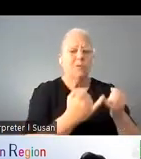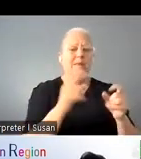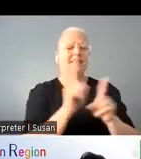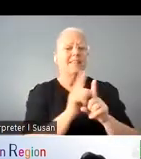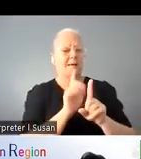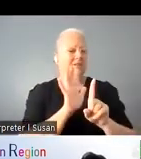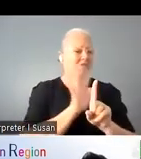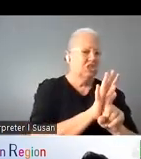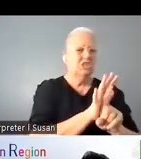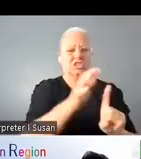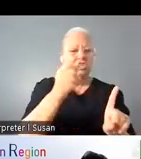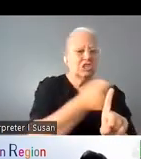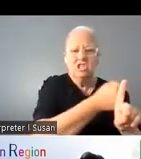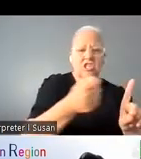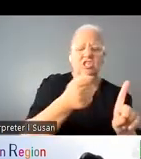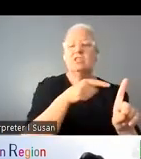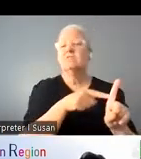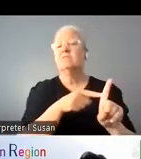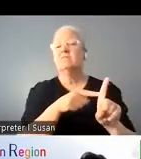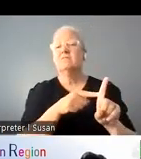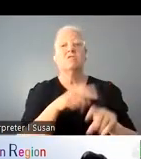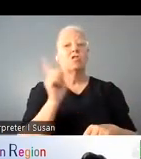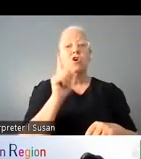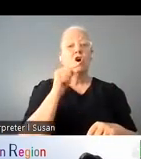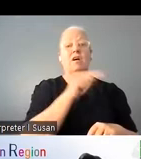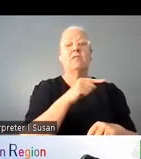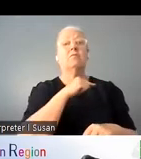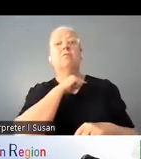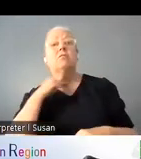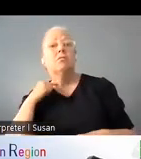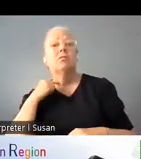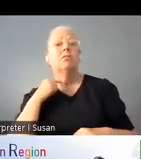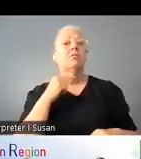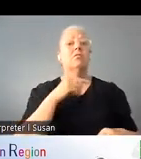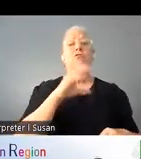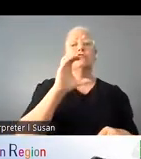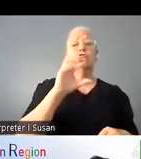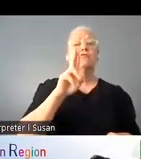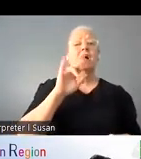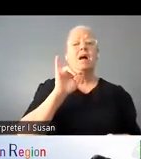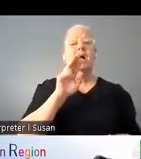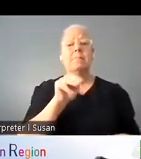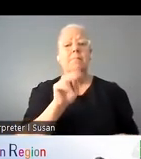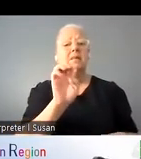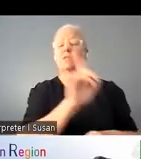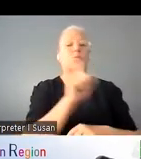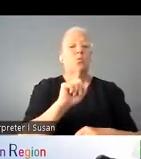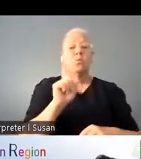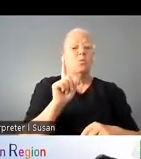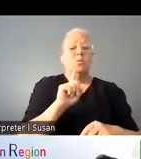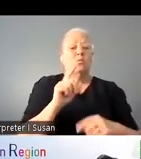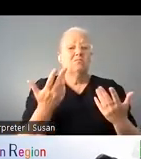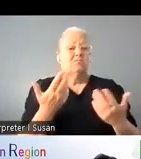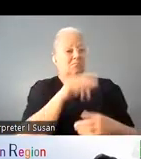did any criminal. It is because they are a person with psychosocial disabilities. So this is